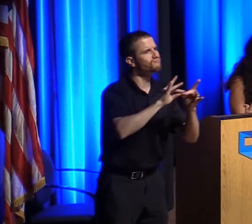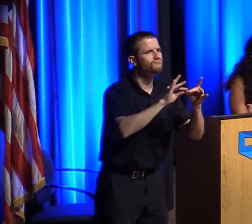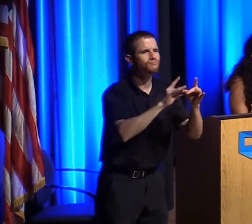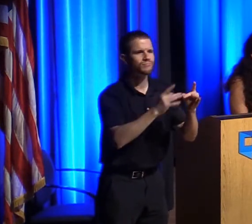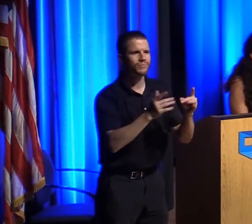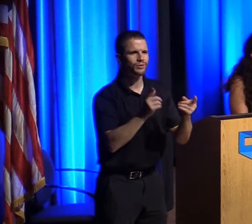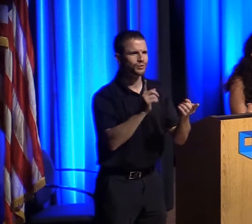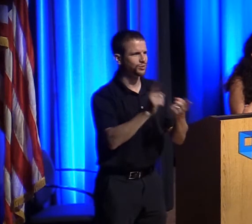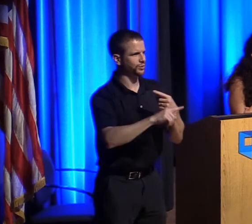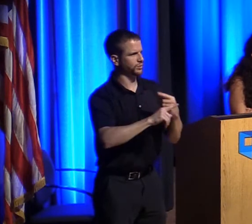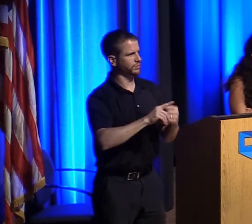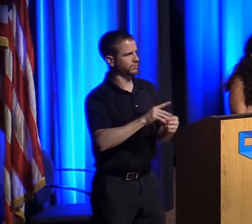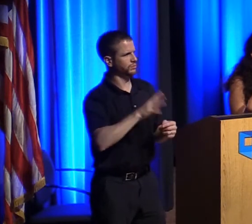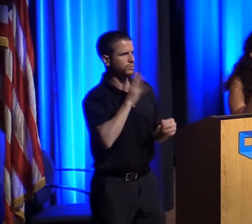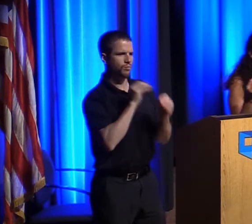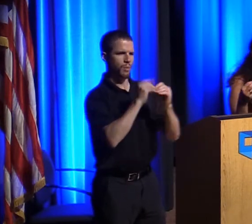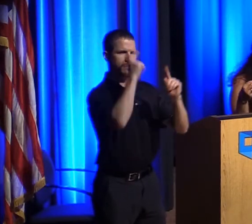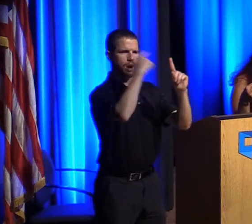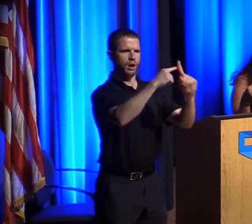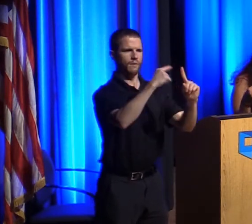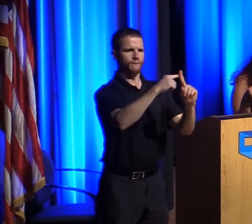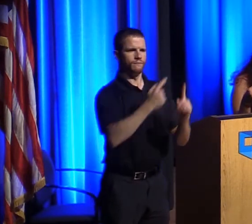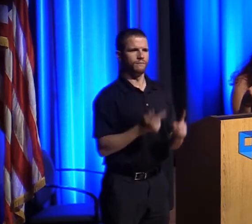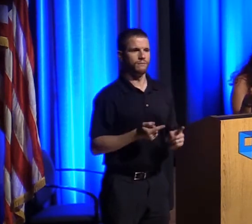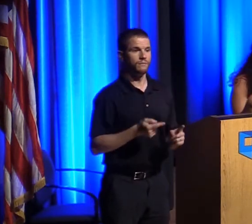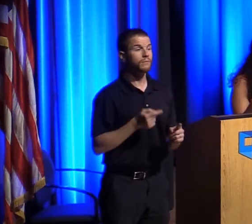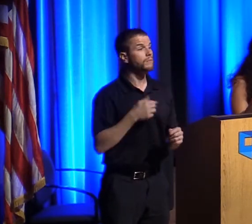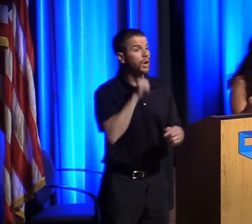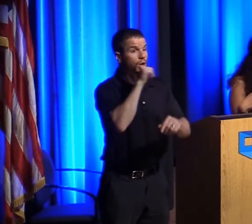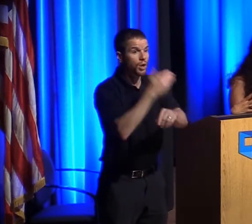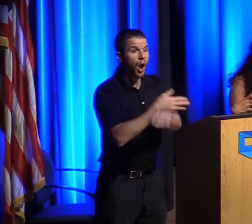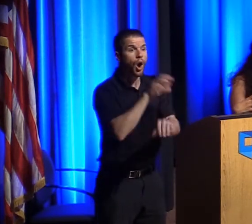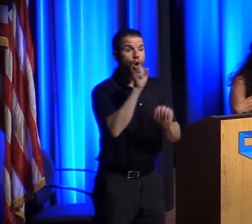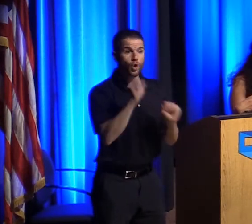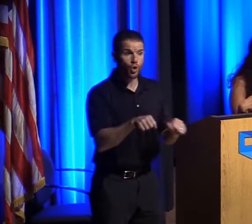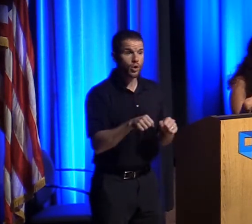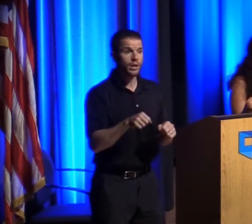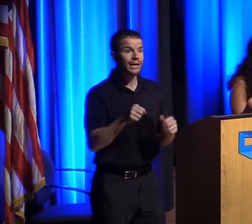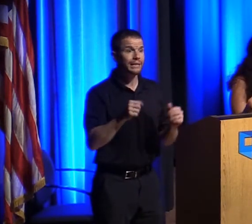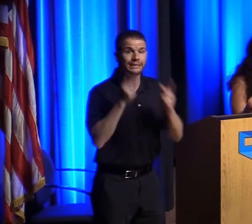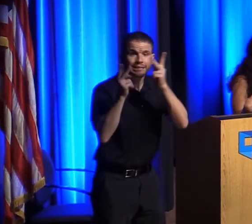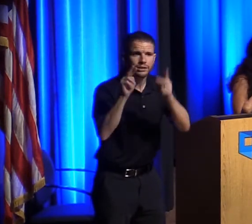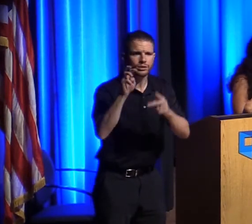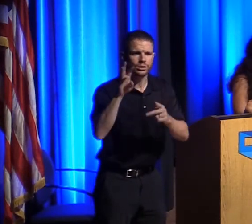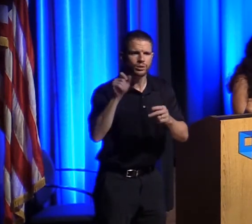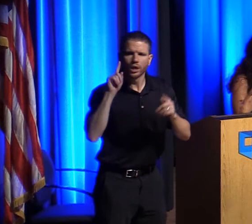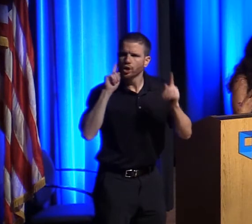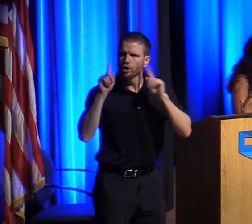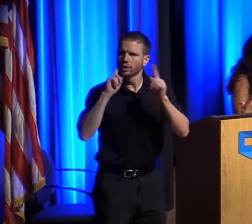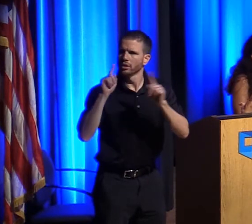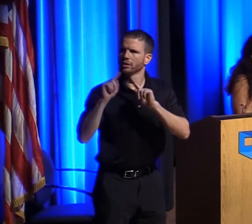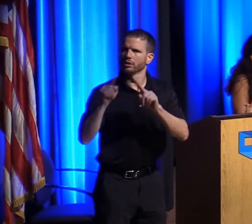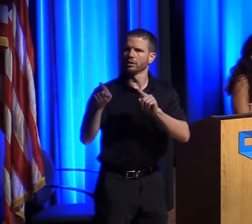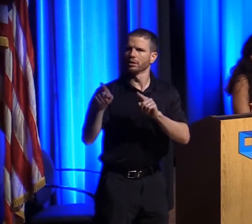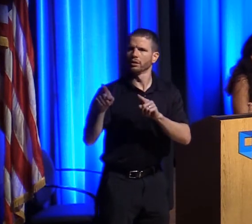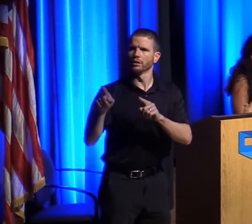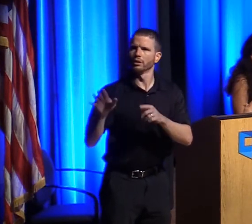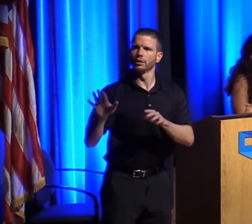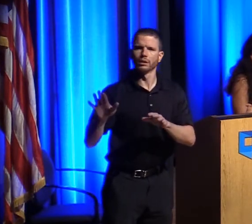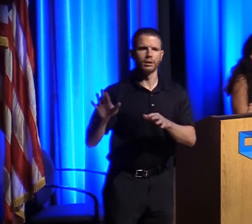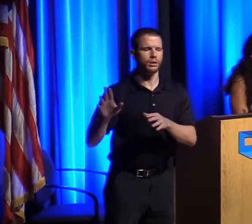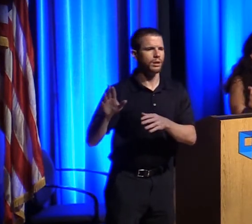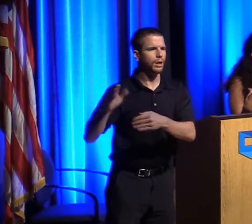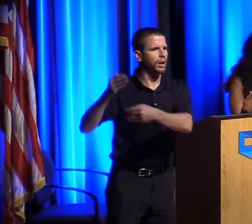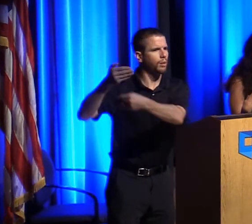stereotype, right, to what, and she could have done the opposite, because she could have pretended that she was white